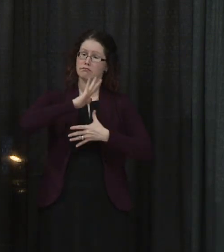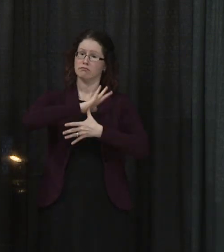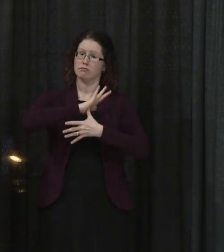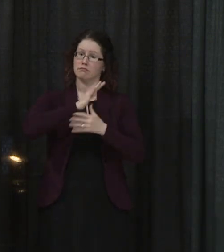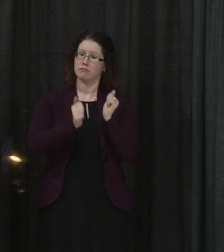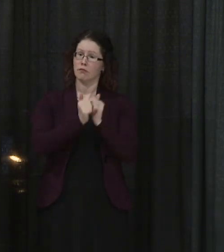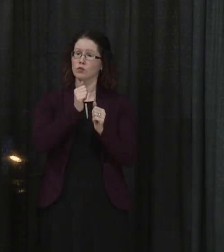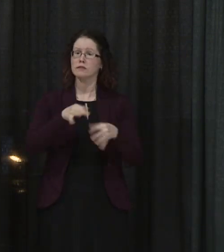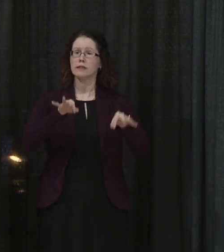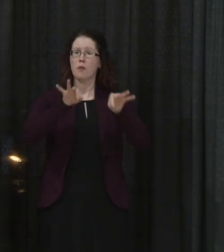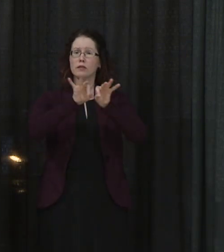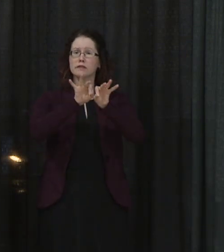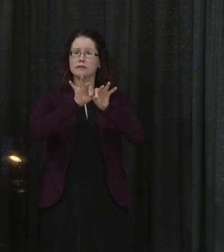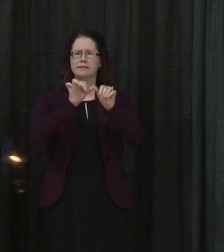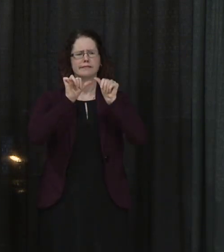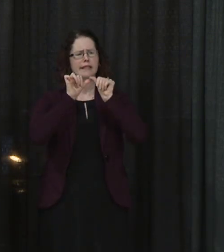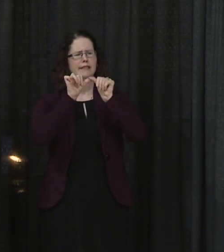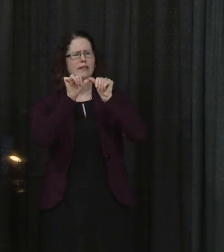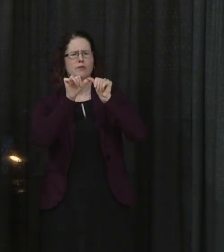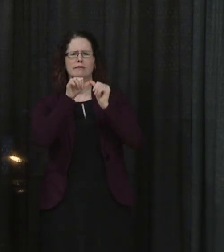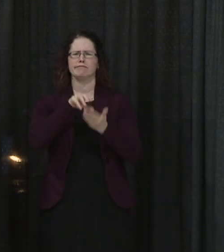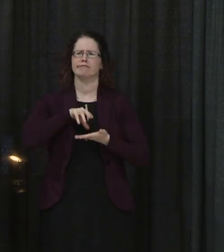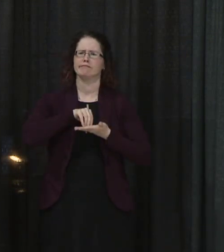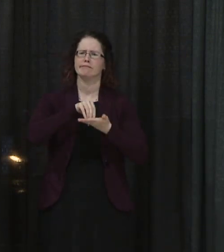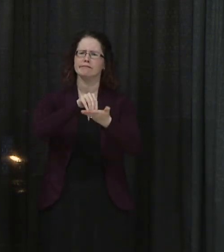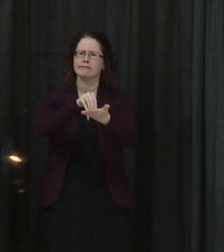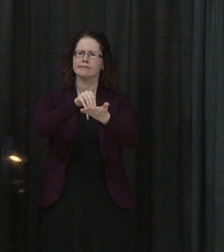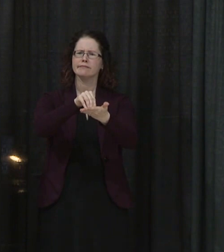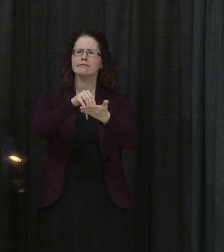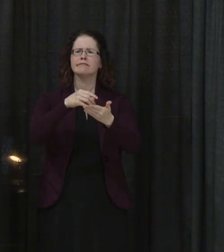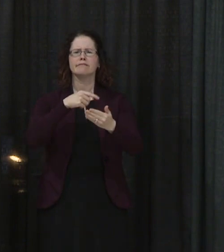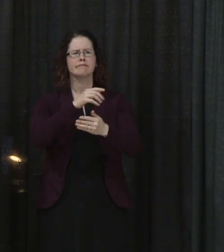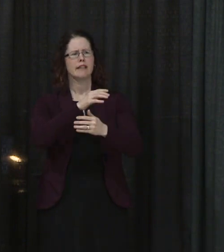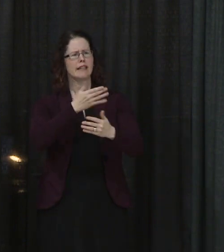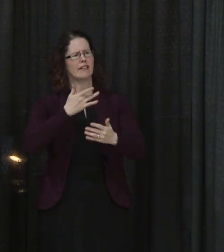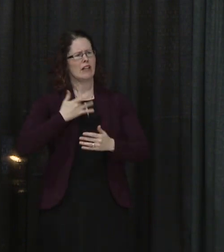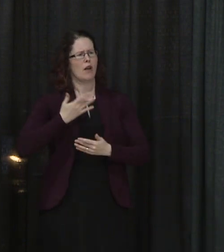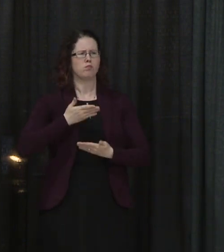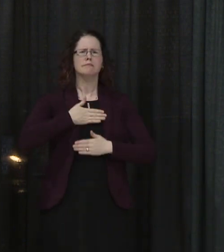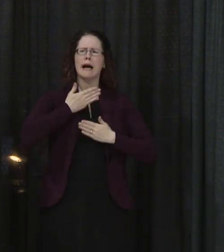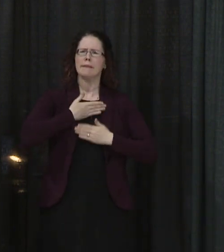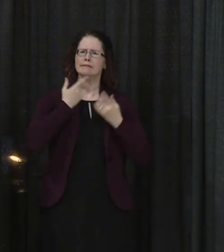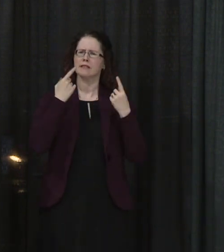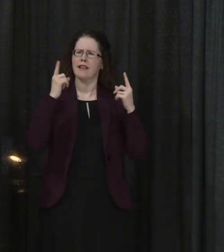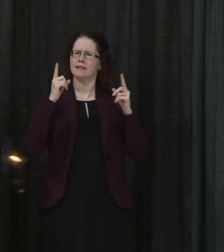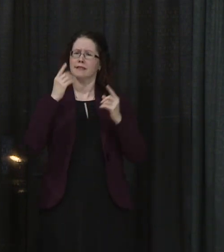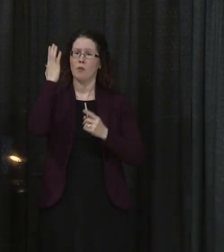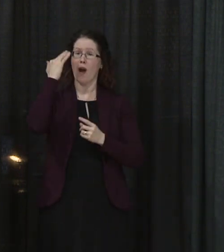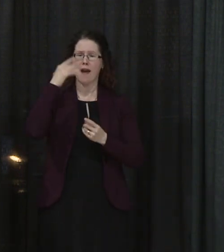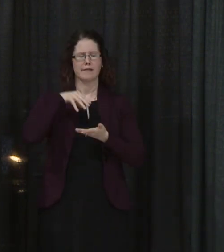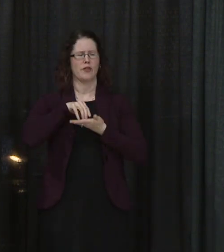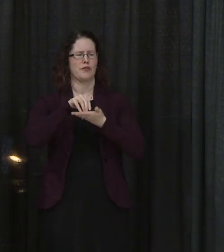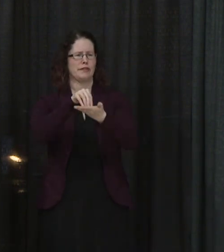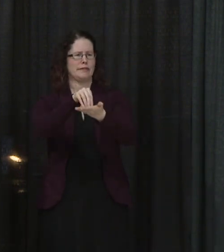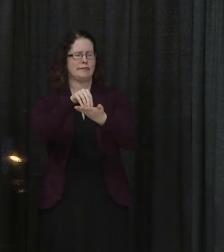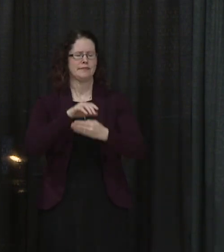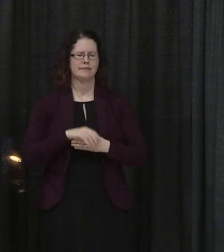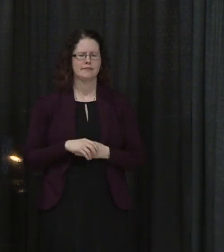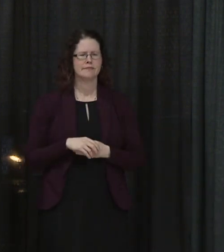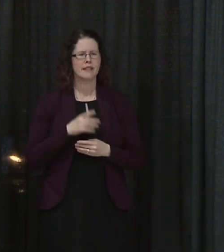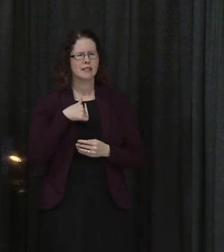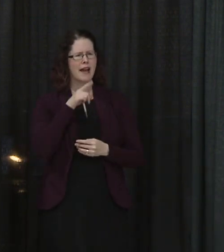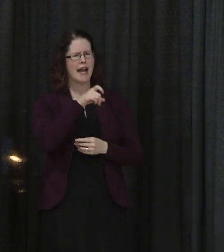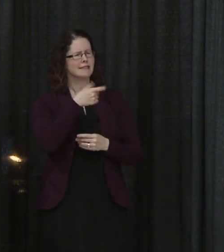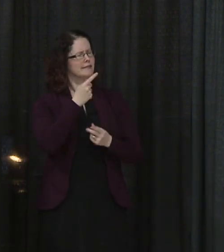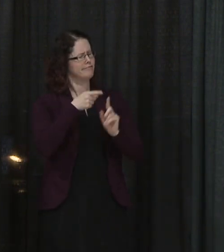continuous learning as a way to live a life full of happiness and success. And I asked him what one message would he like to